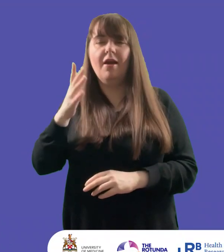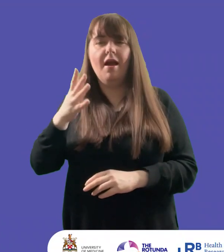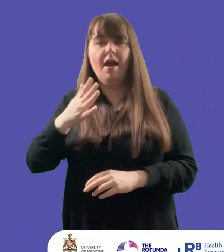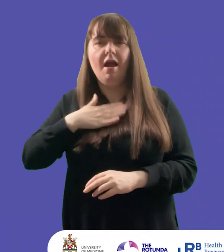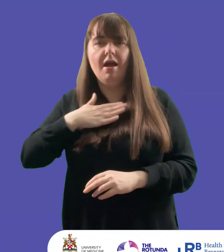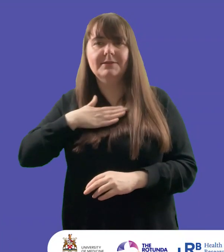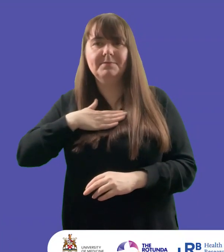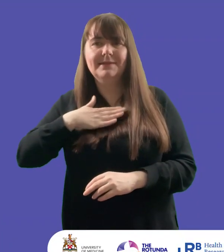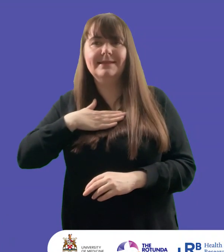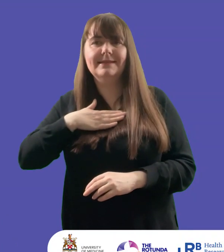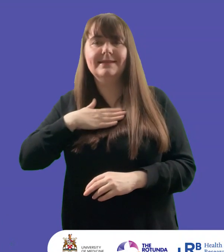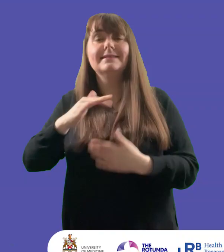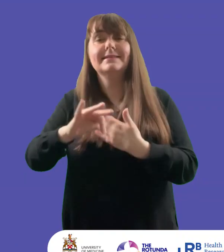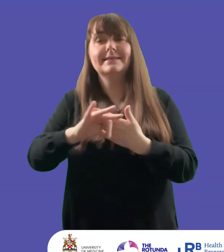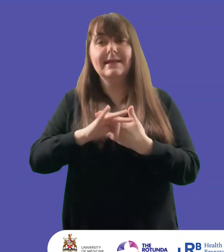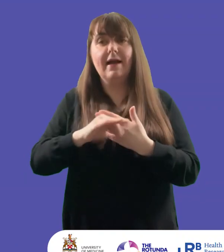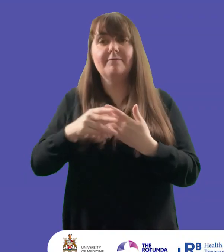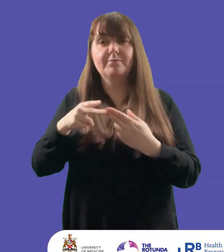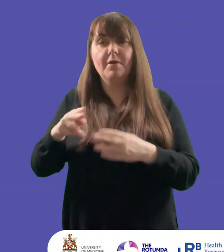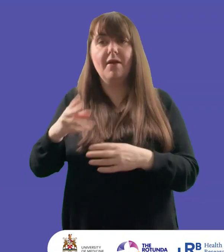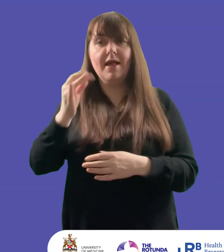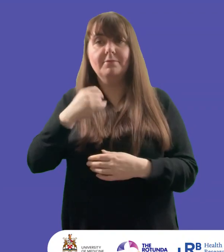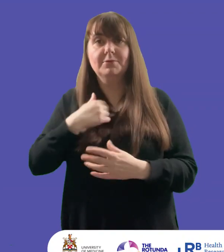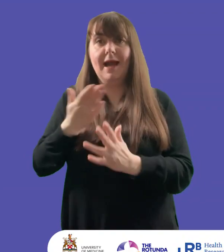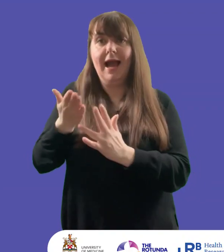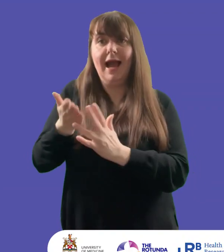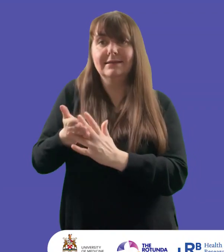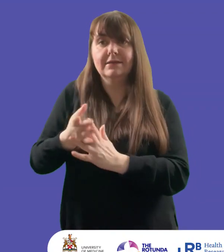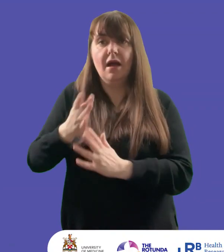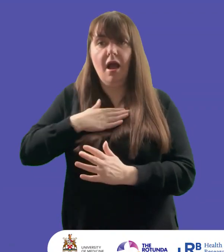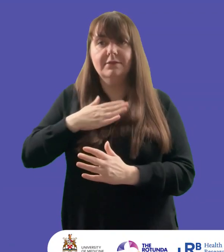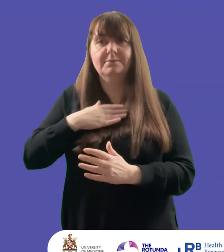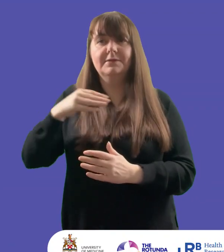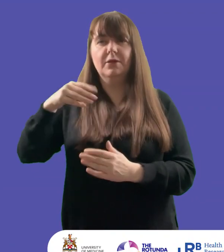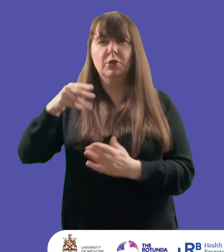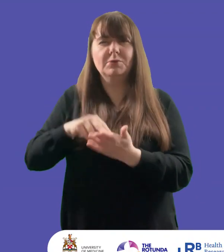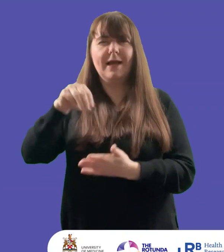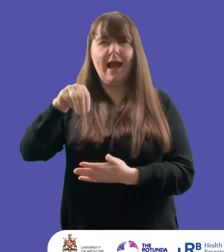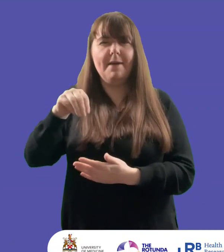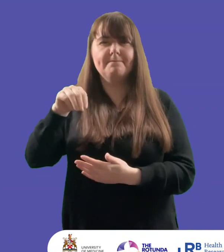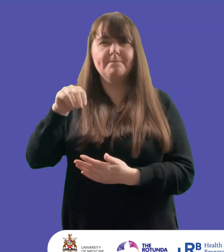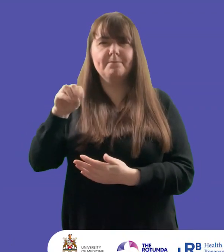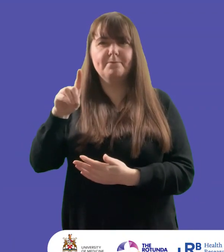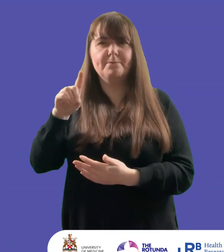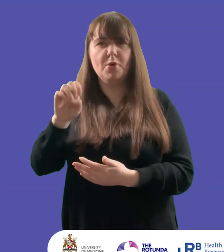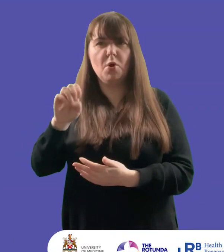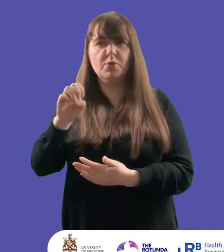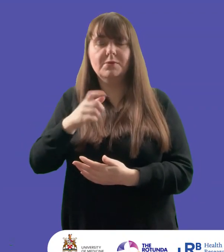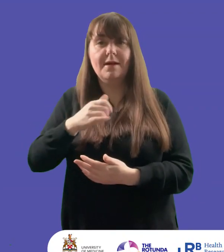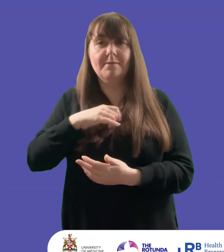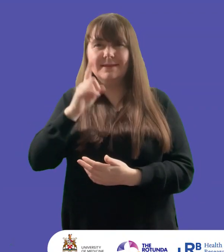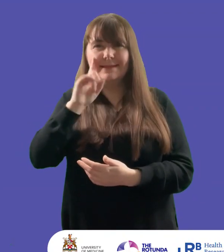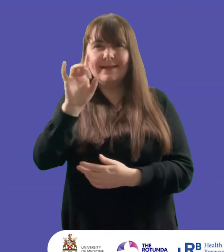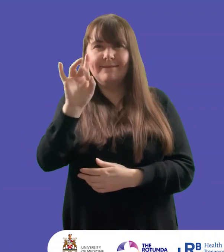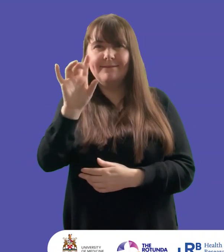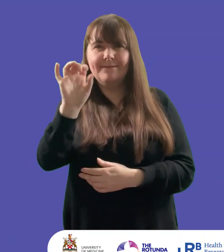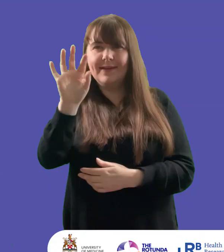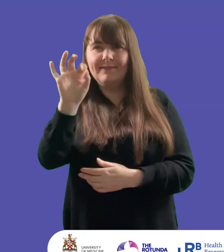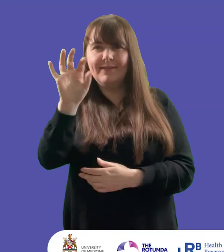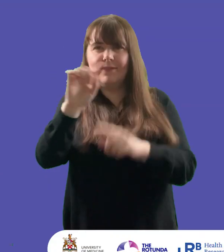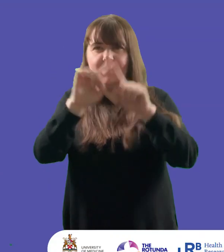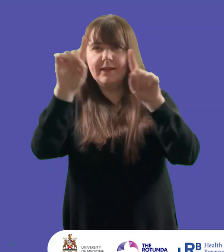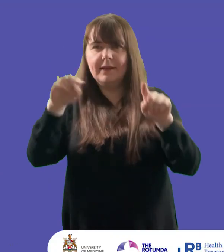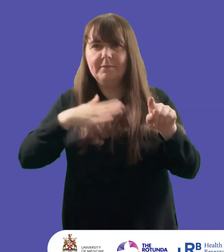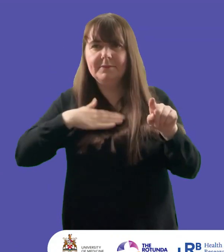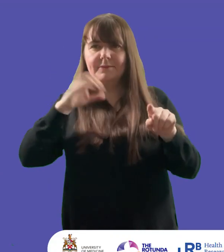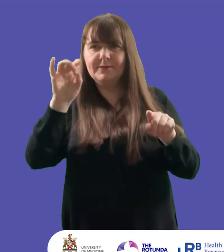There is a very safe method for us to assess the heartbeat using M mode, and you will be able to see the flicker of your baby's heartbeat on the screen,